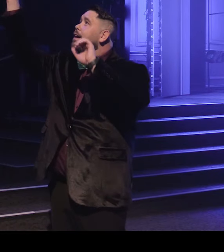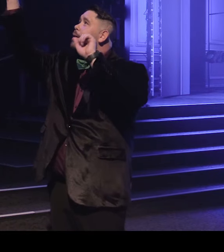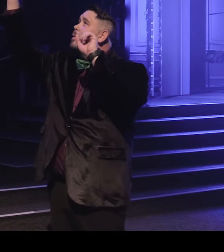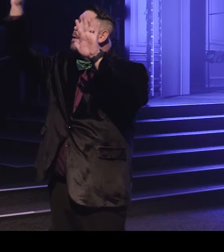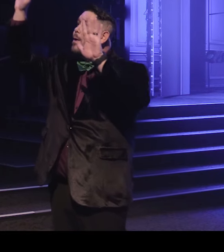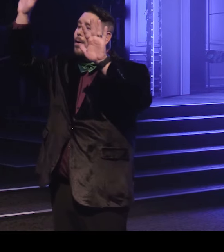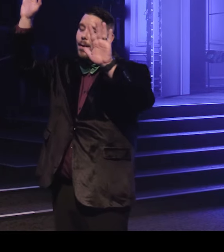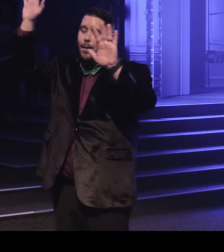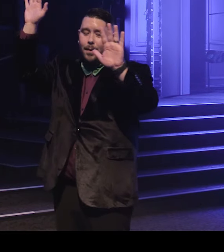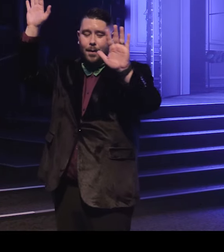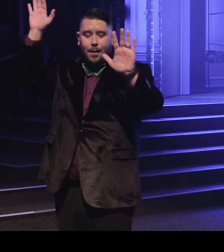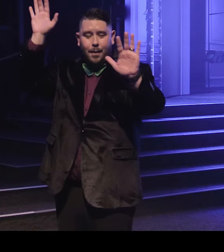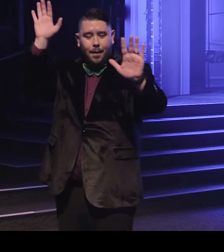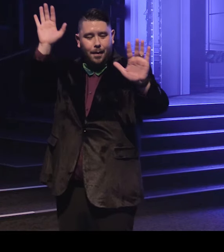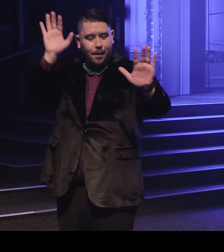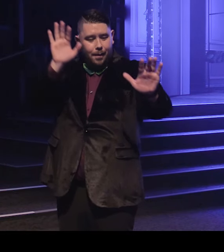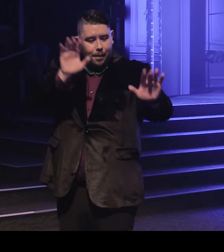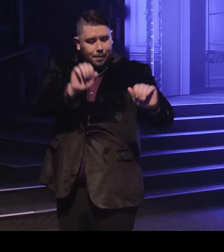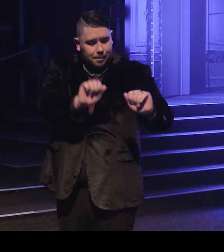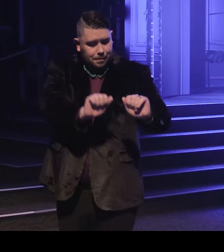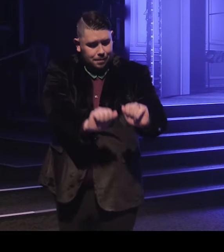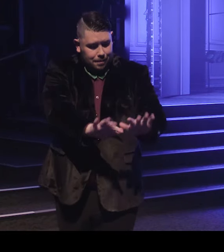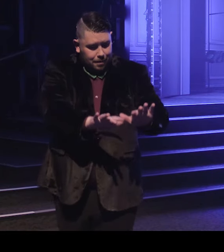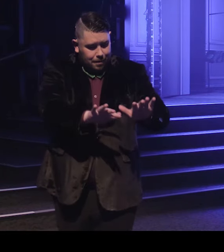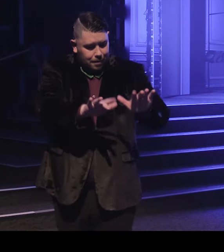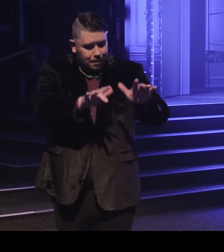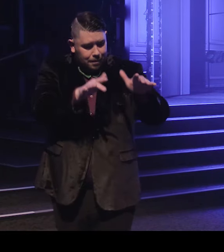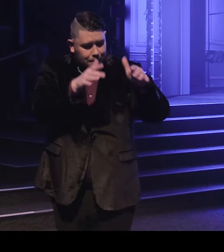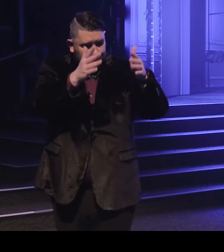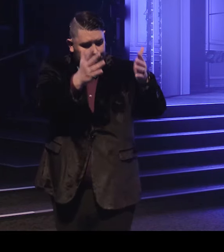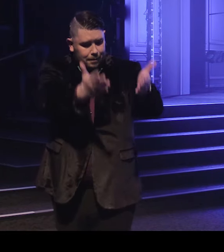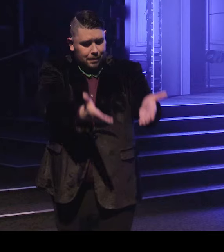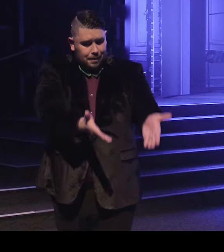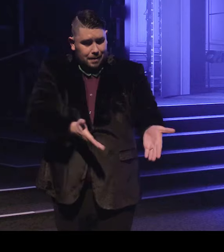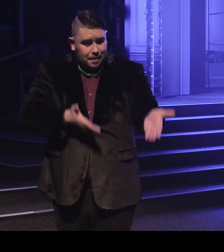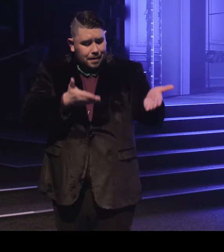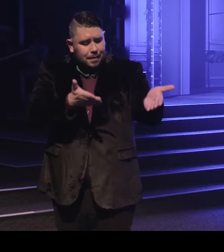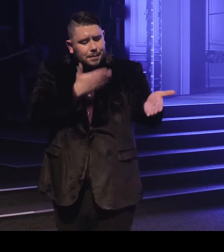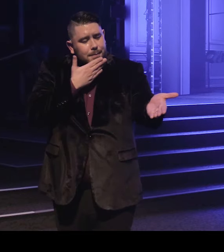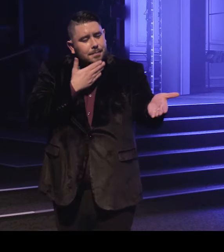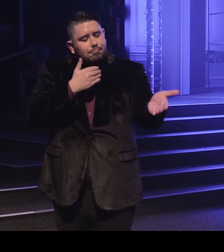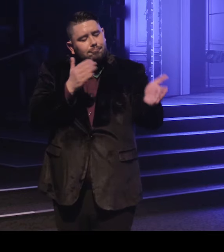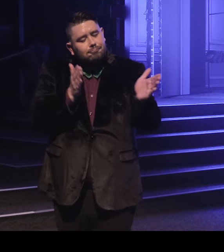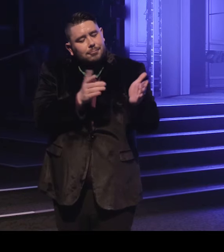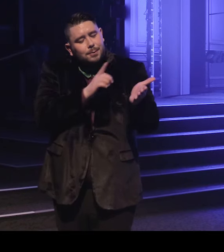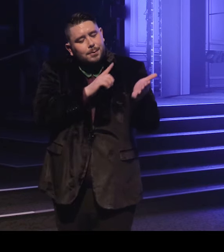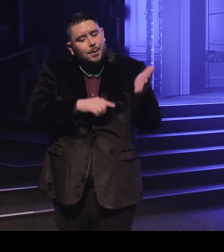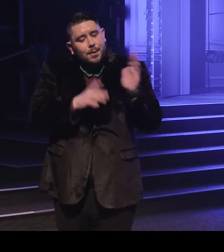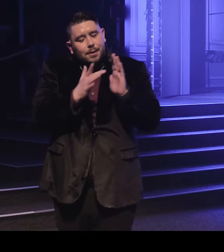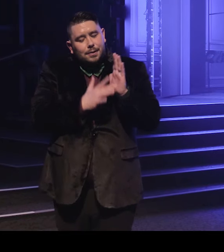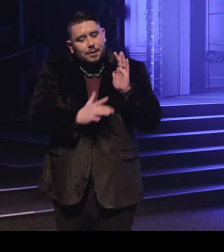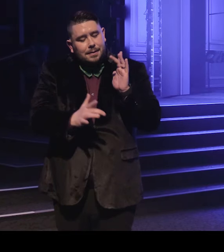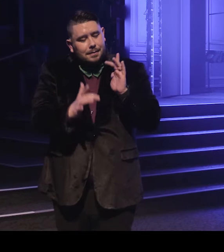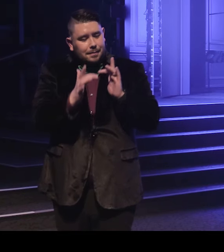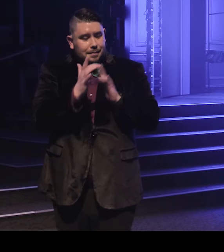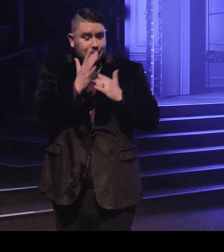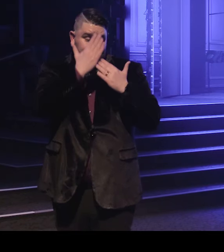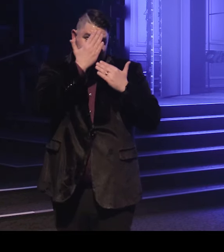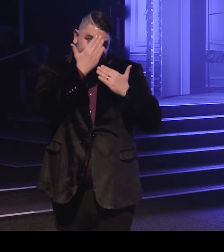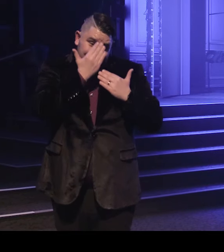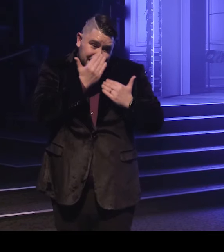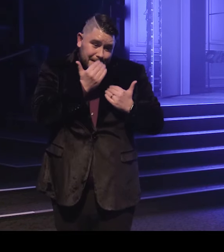sky look down where he lay. The little Lord